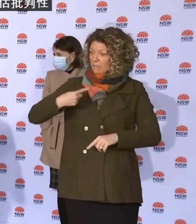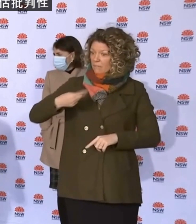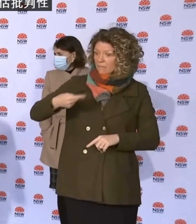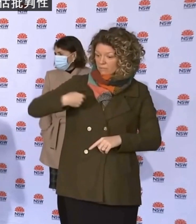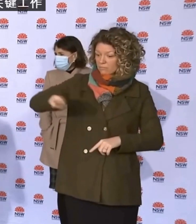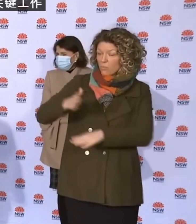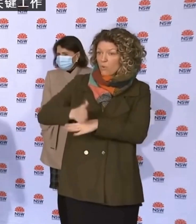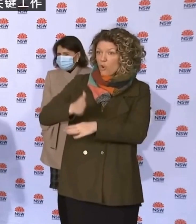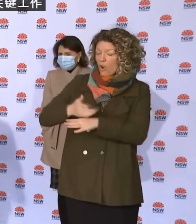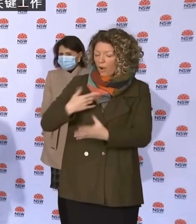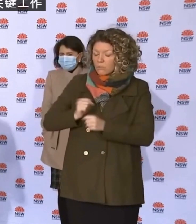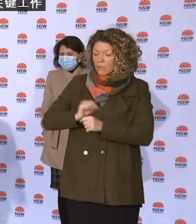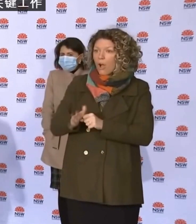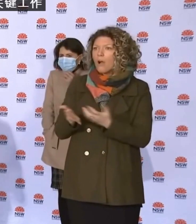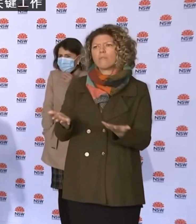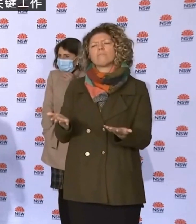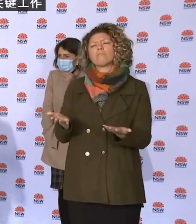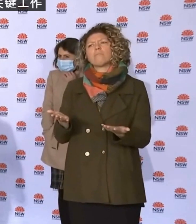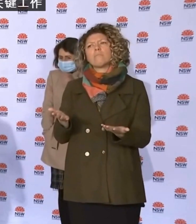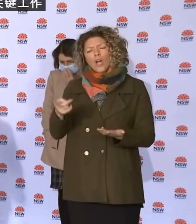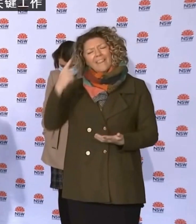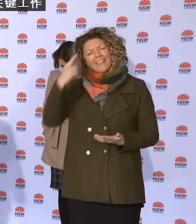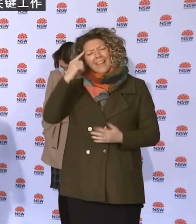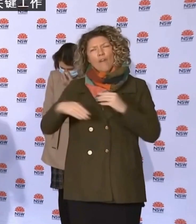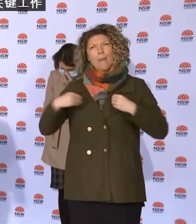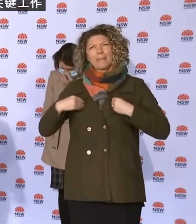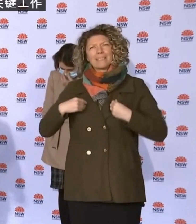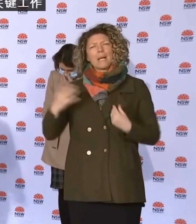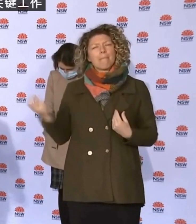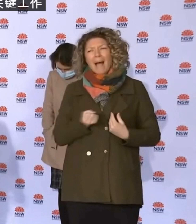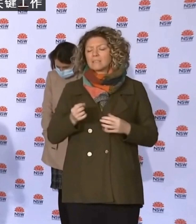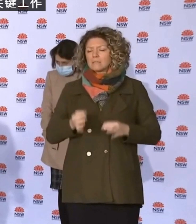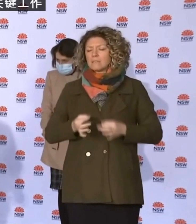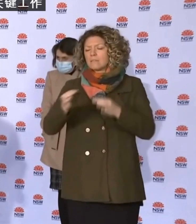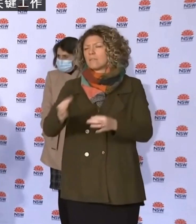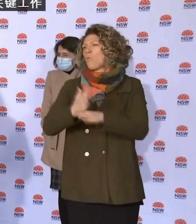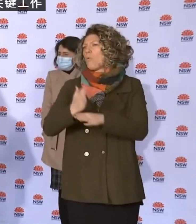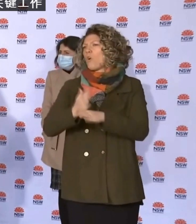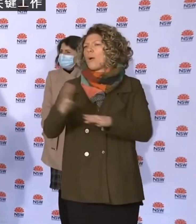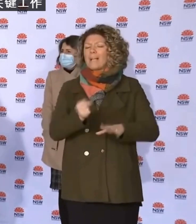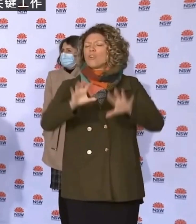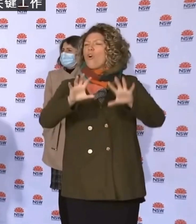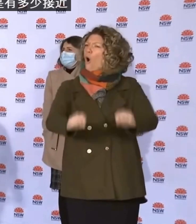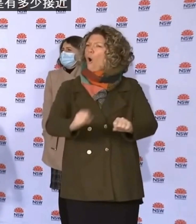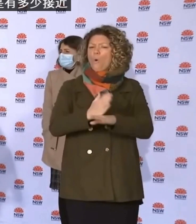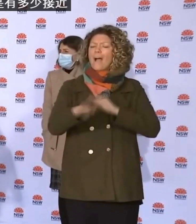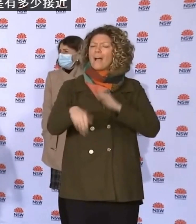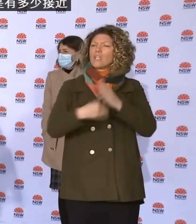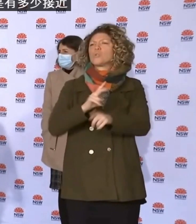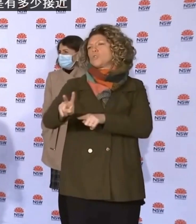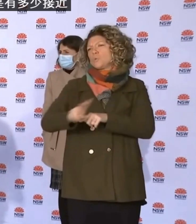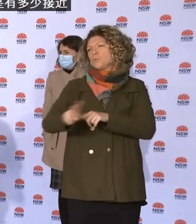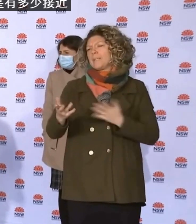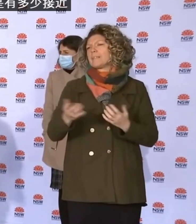critical nature and deferred any non-urgent work, non-critical work. Doctor, may I ask very quickly, the South